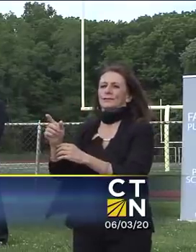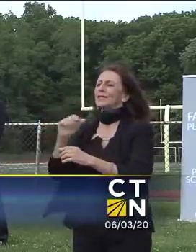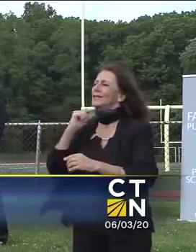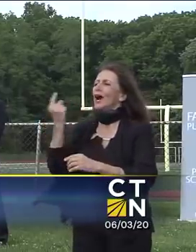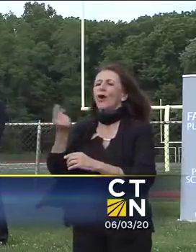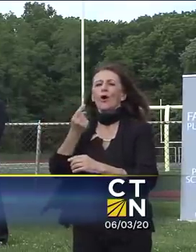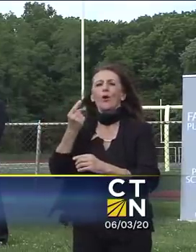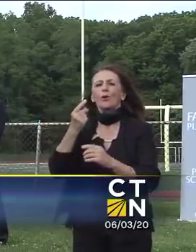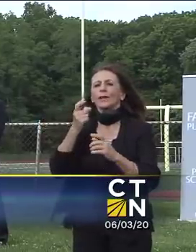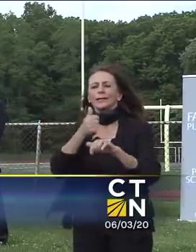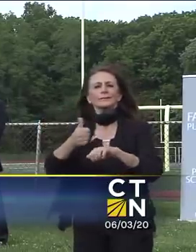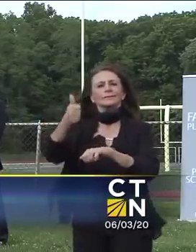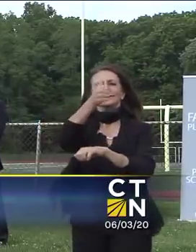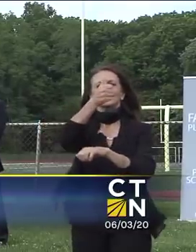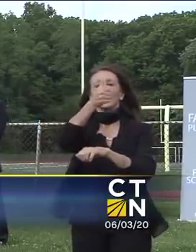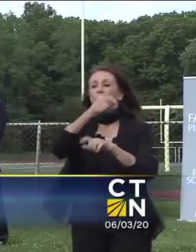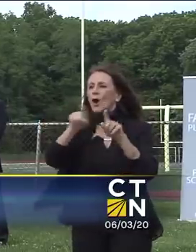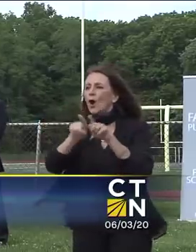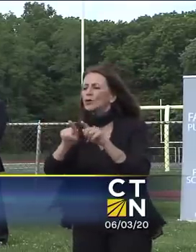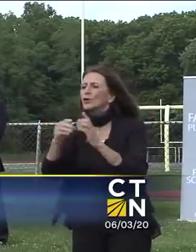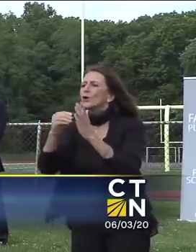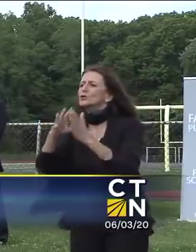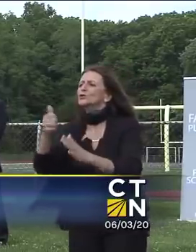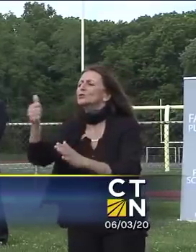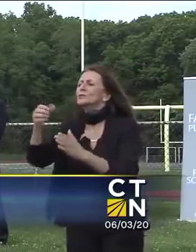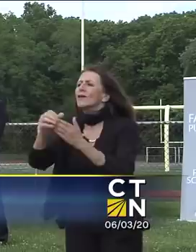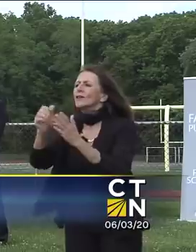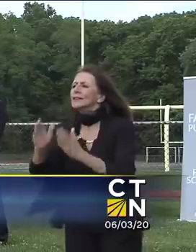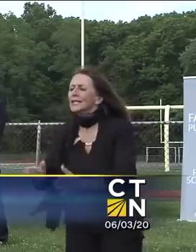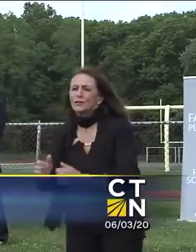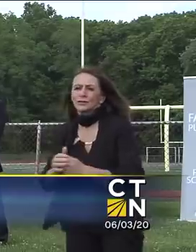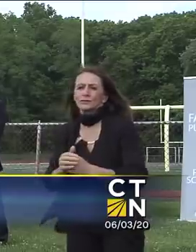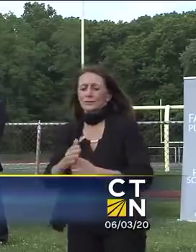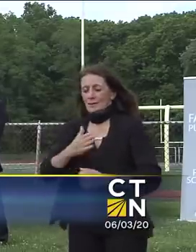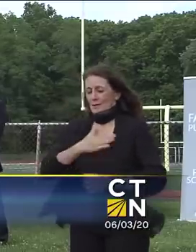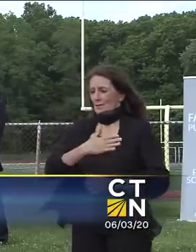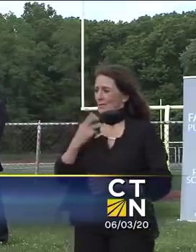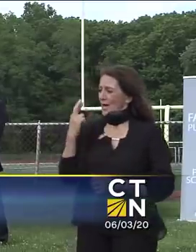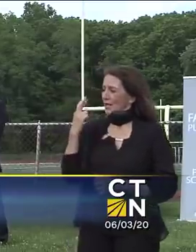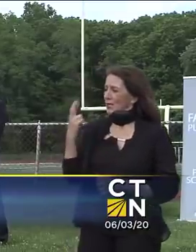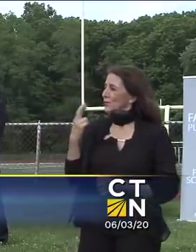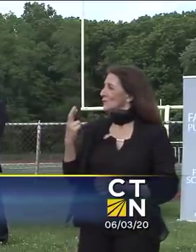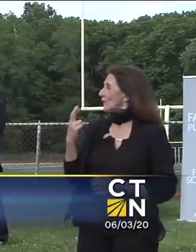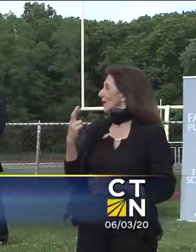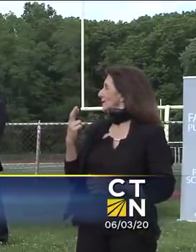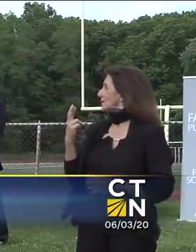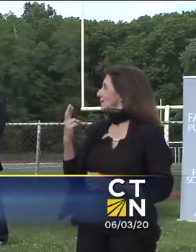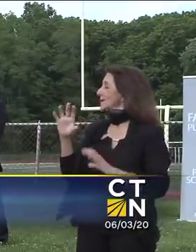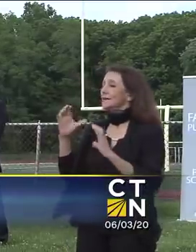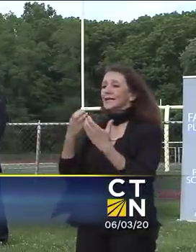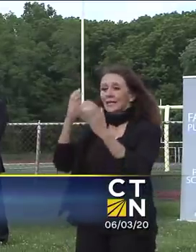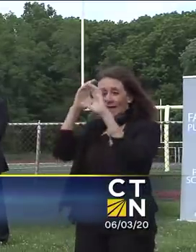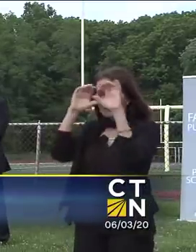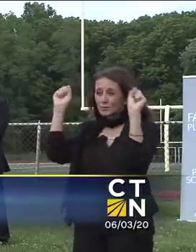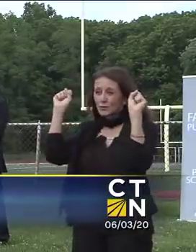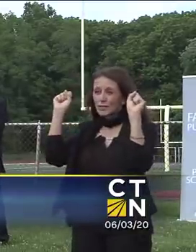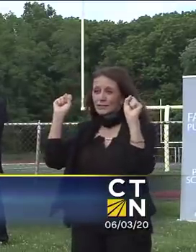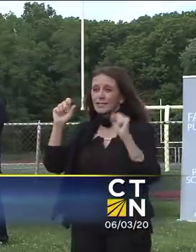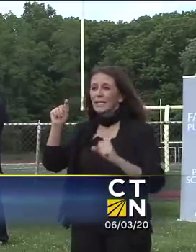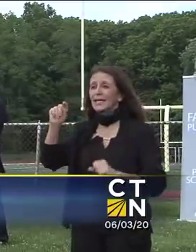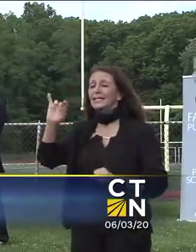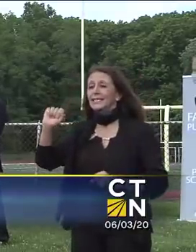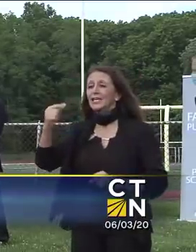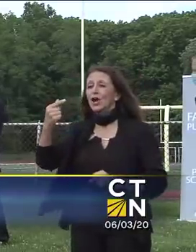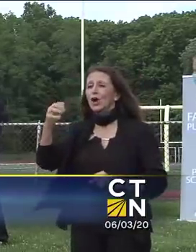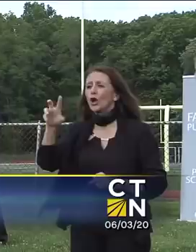Public Schools, but also our student leadership. People like my good friend and class president, Tia Goal,